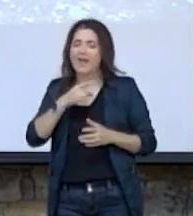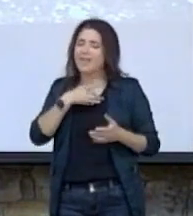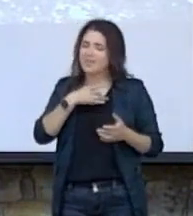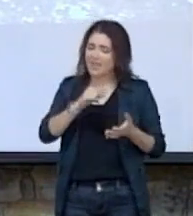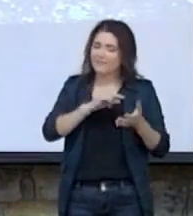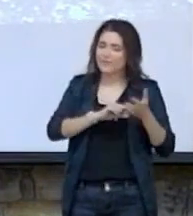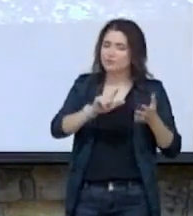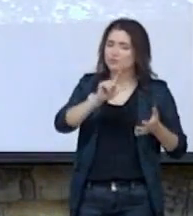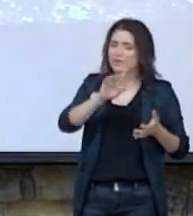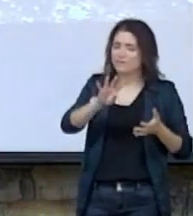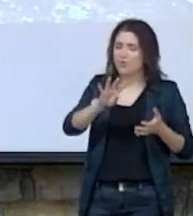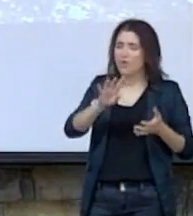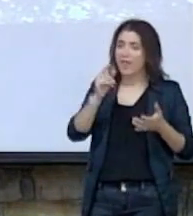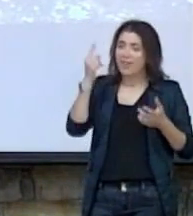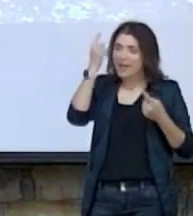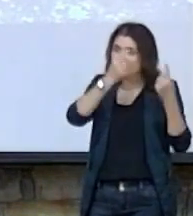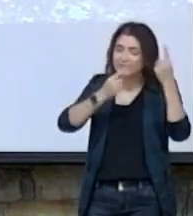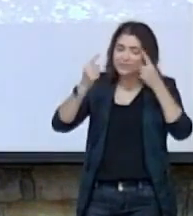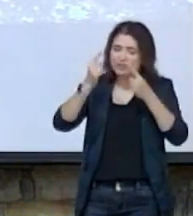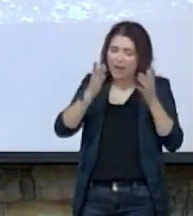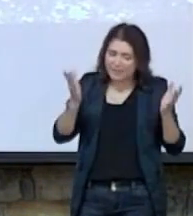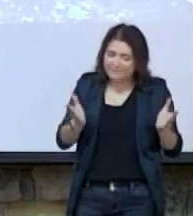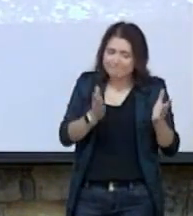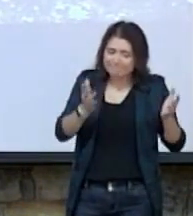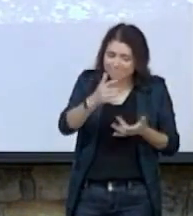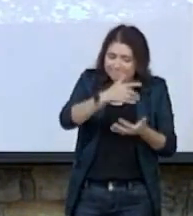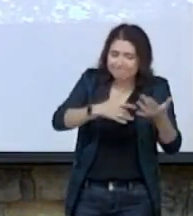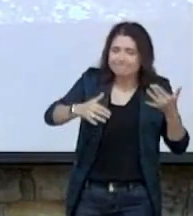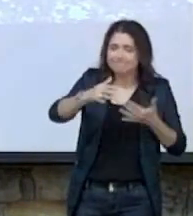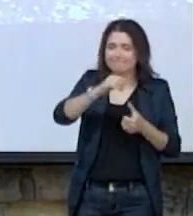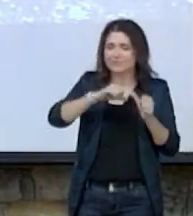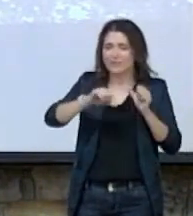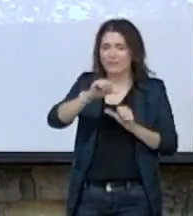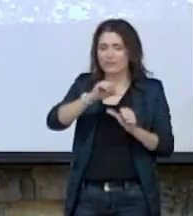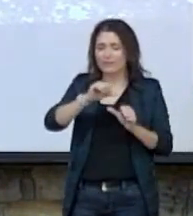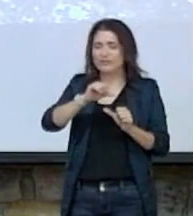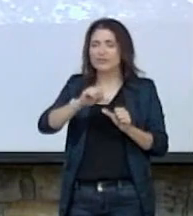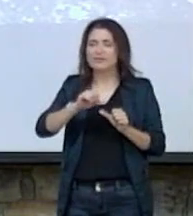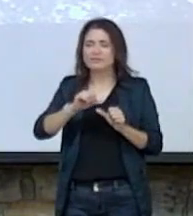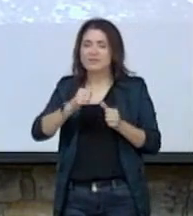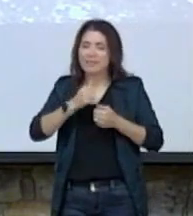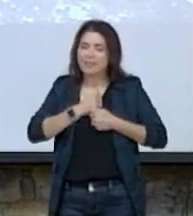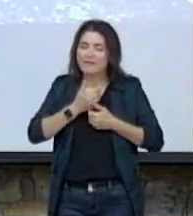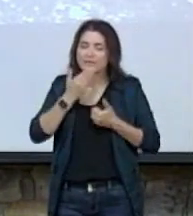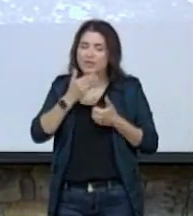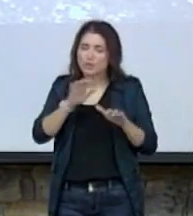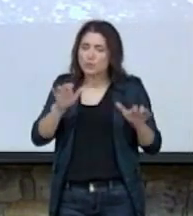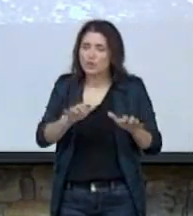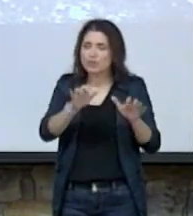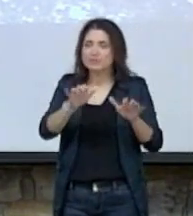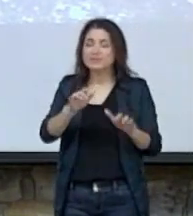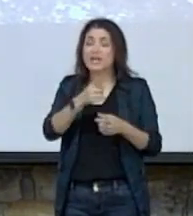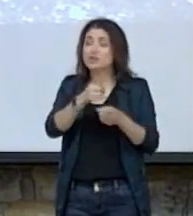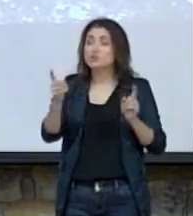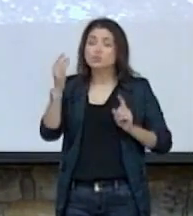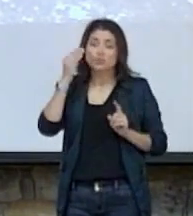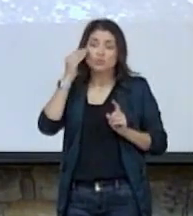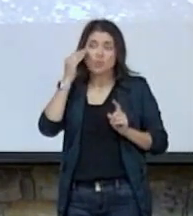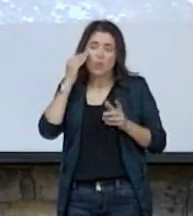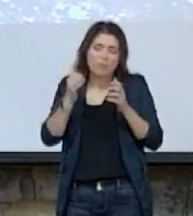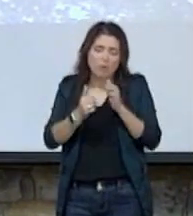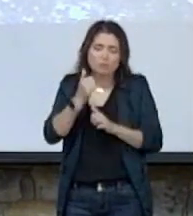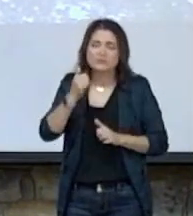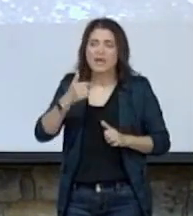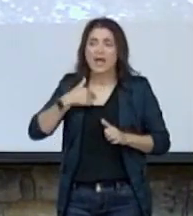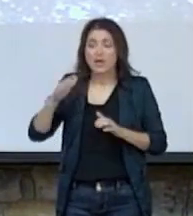stir up one another to love and good works. I think most of you know I grew up in the country on a farm in